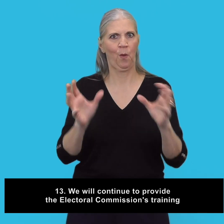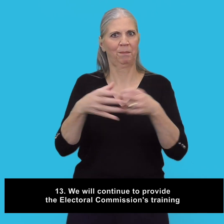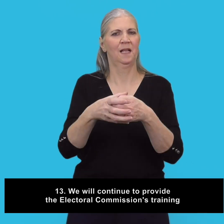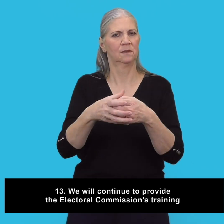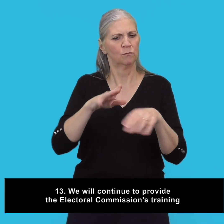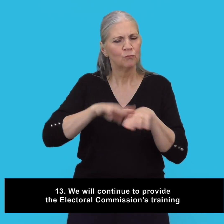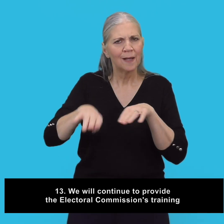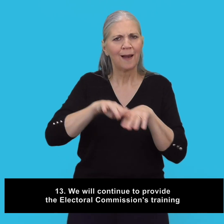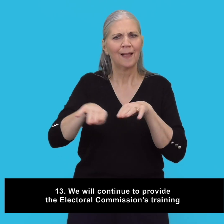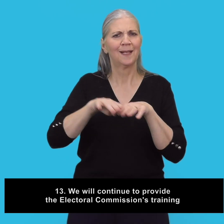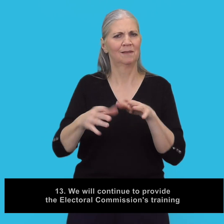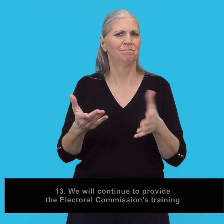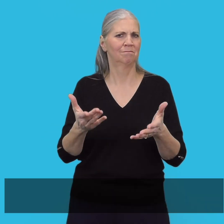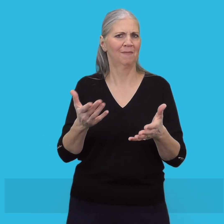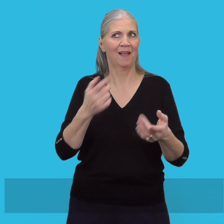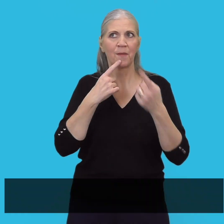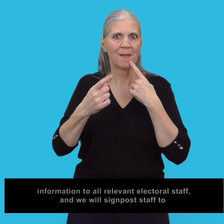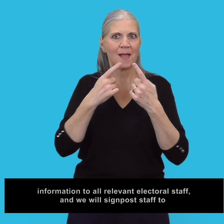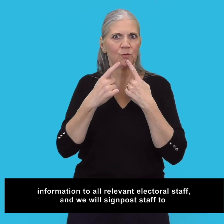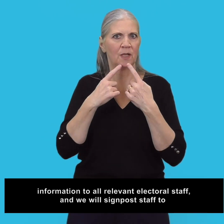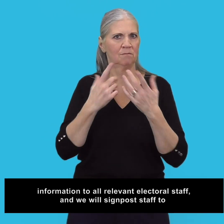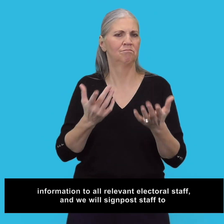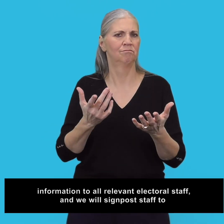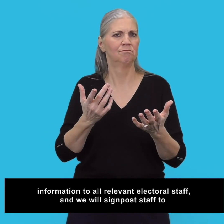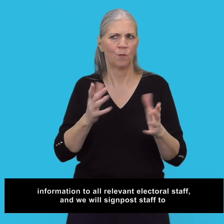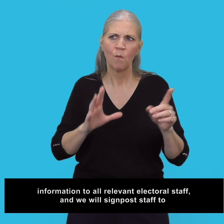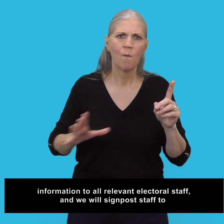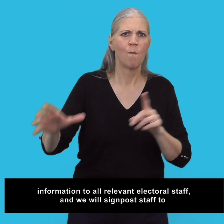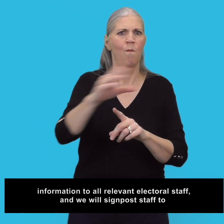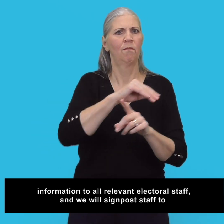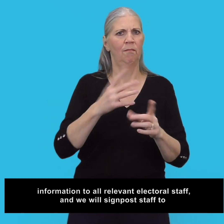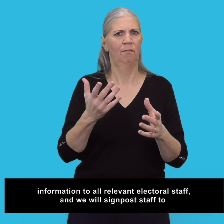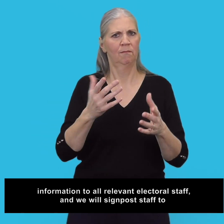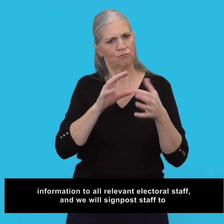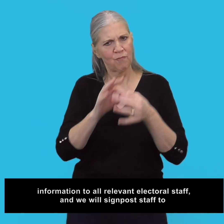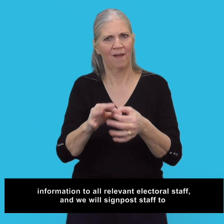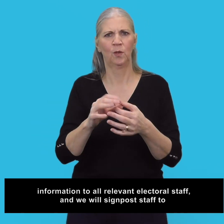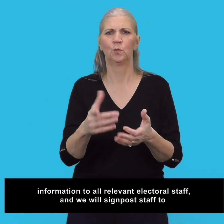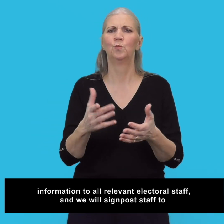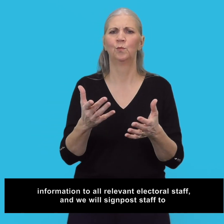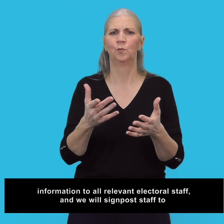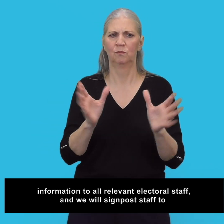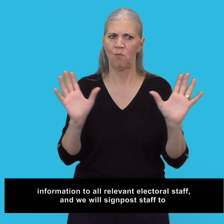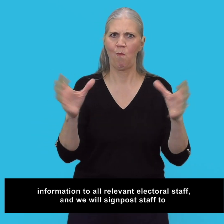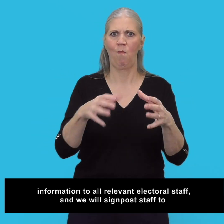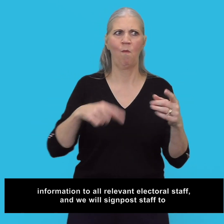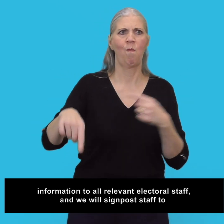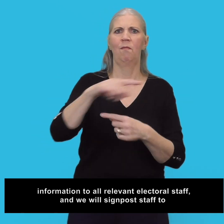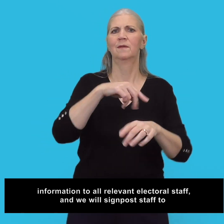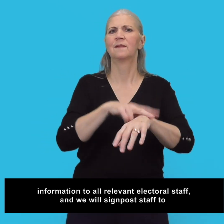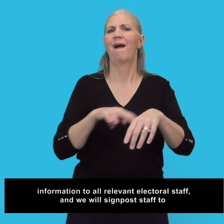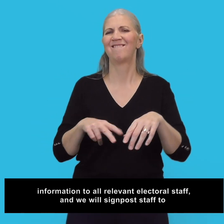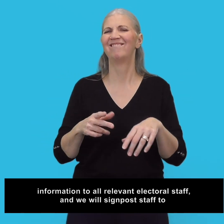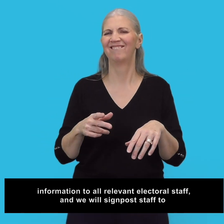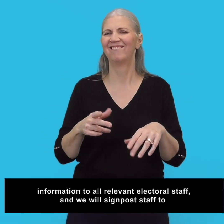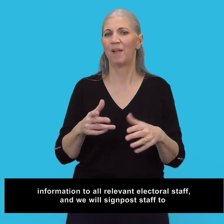Electoral Commission's training information to all relevant electoral staff, and we will signpost staff